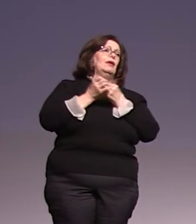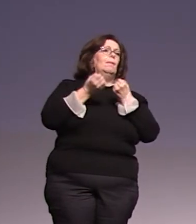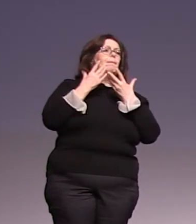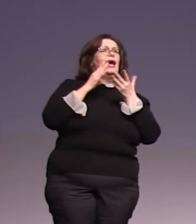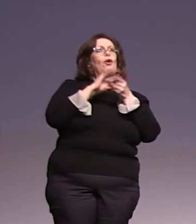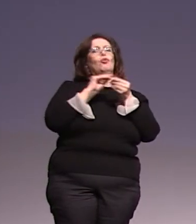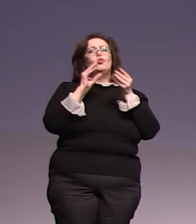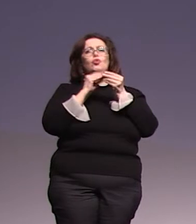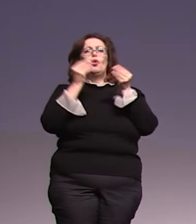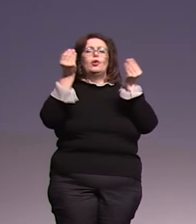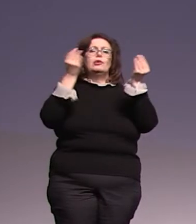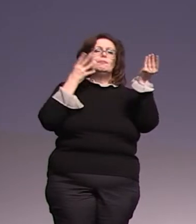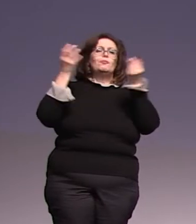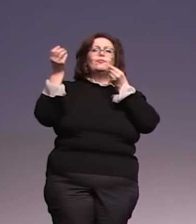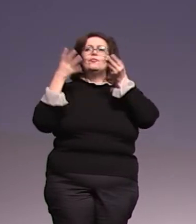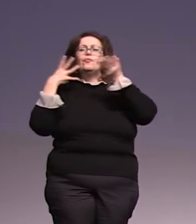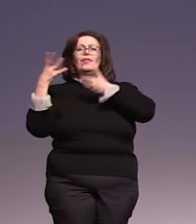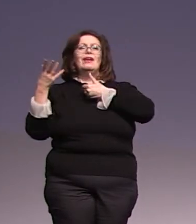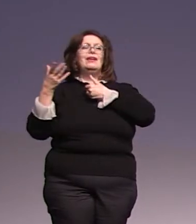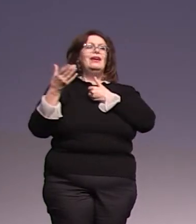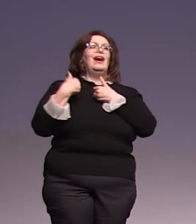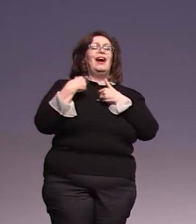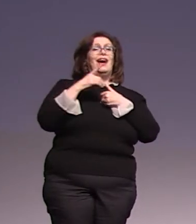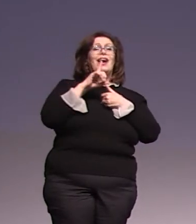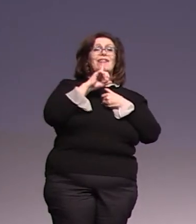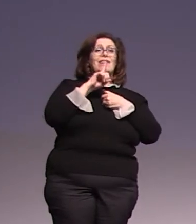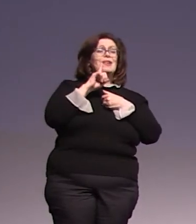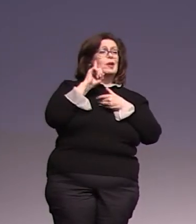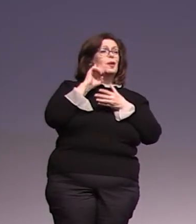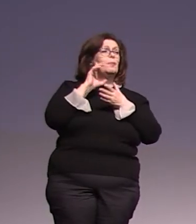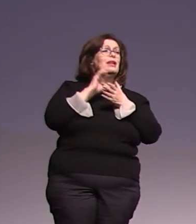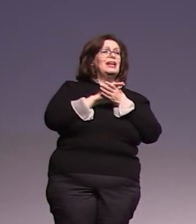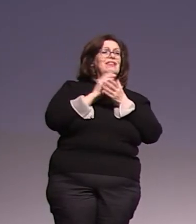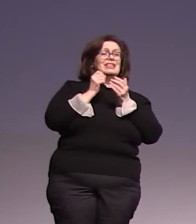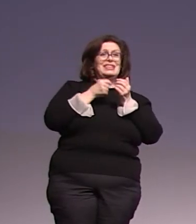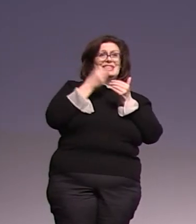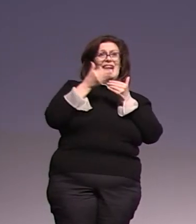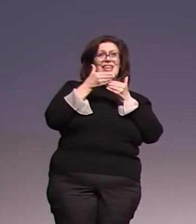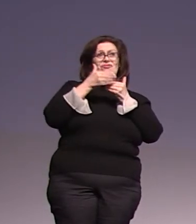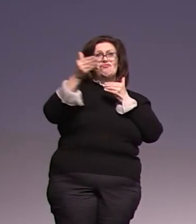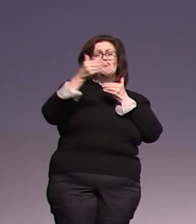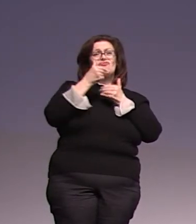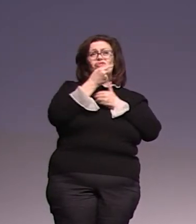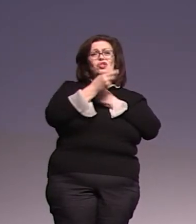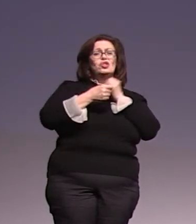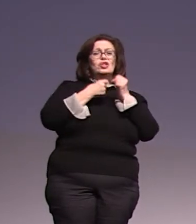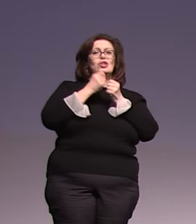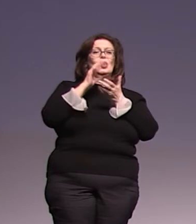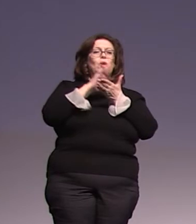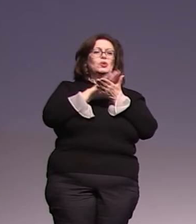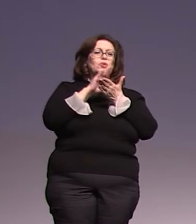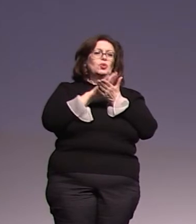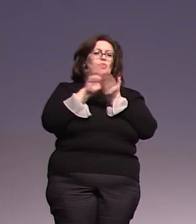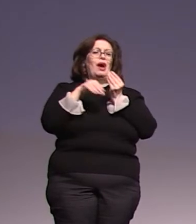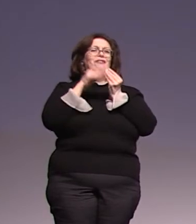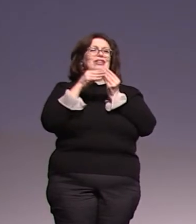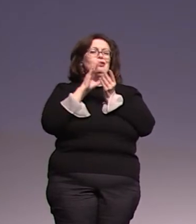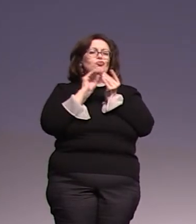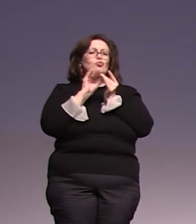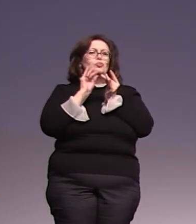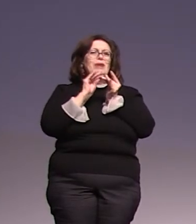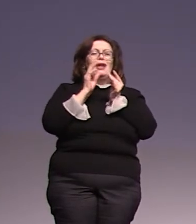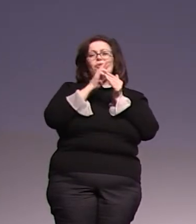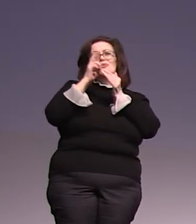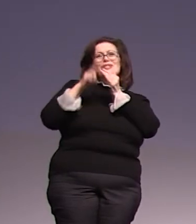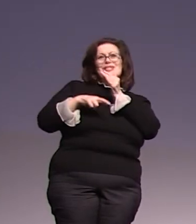to tell in these plans. I deeply believe that over the next 3 years, there will be a lot of great stories to tell about the outcomes that produces